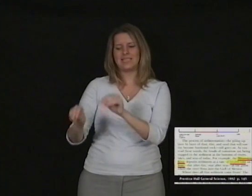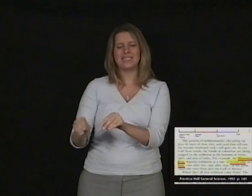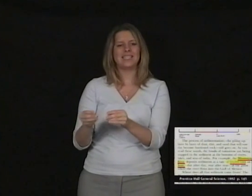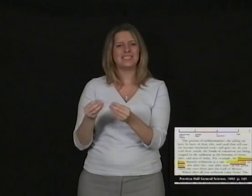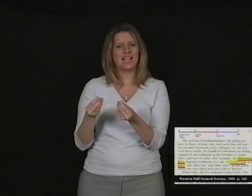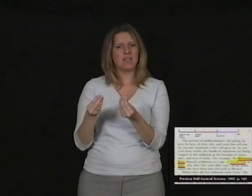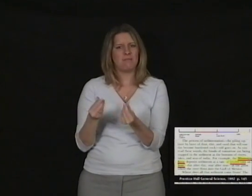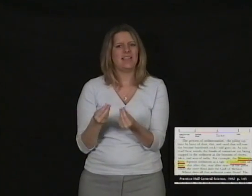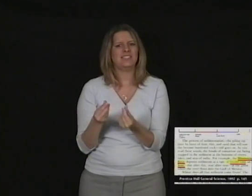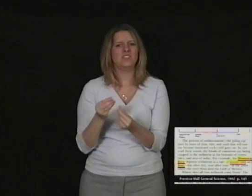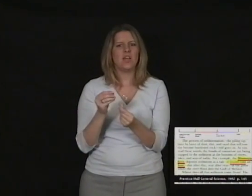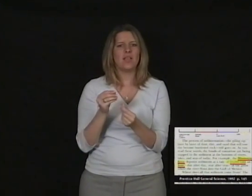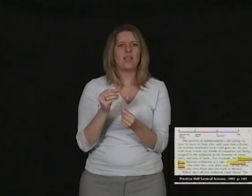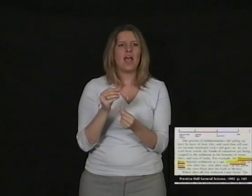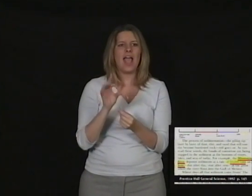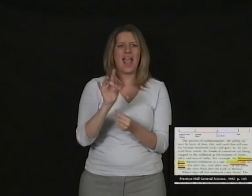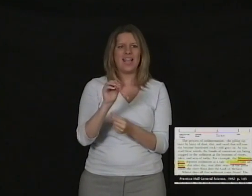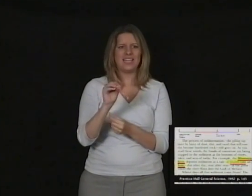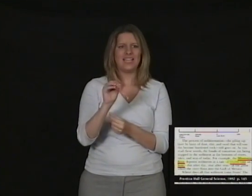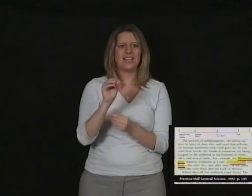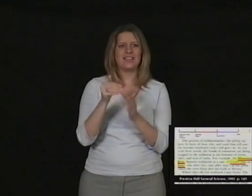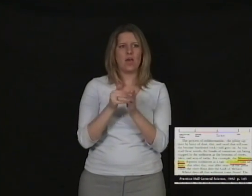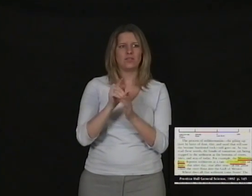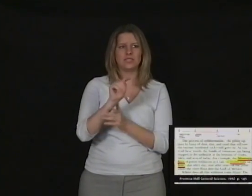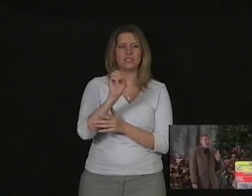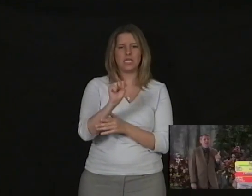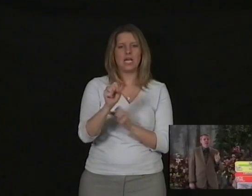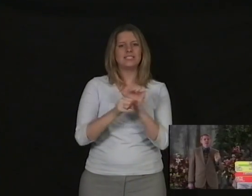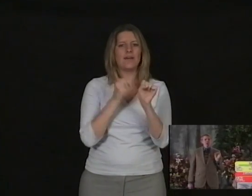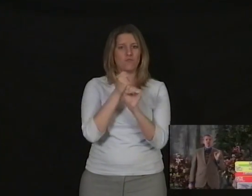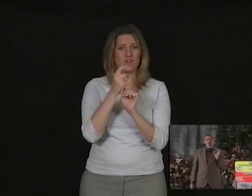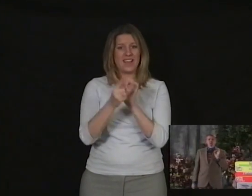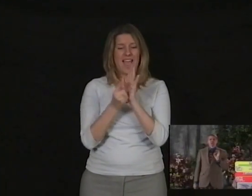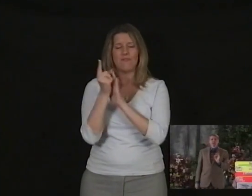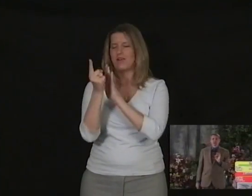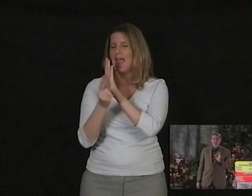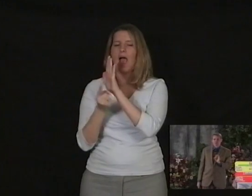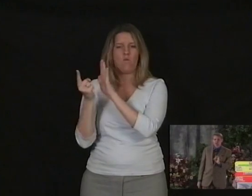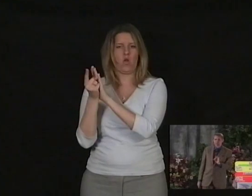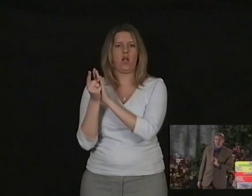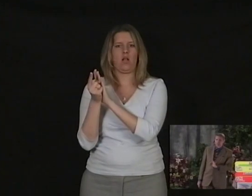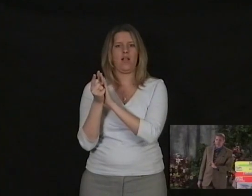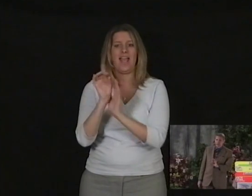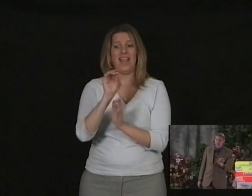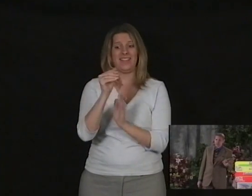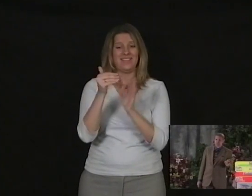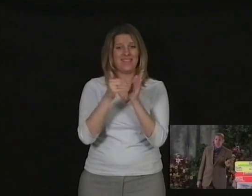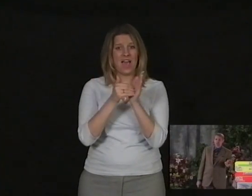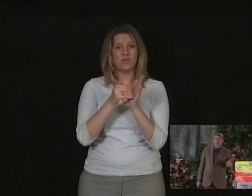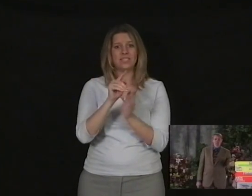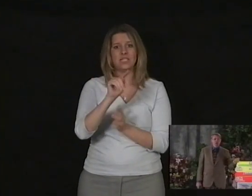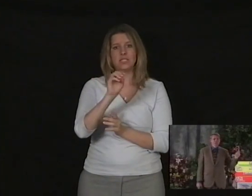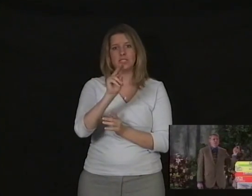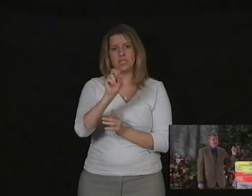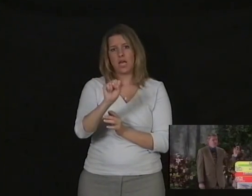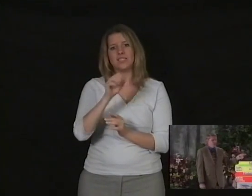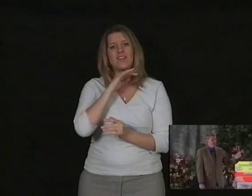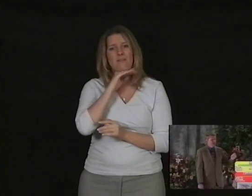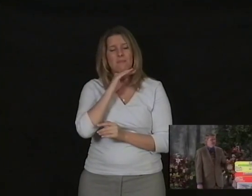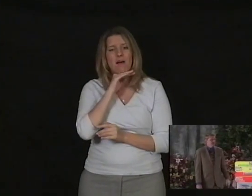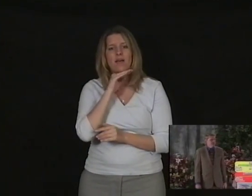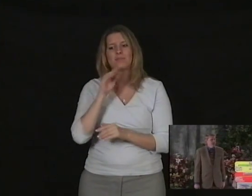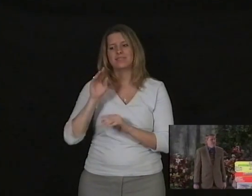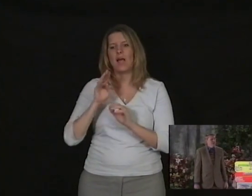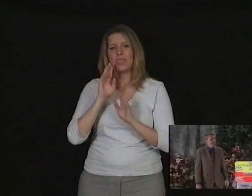rate of 80,000 tons every hour. 80,000 tons of mud comes down the Mississippi and dumps off in